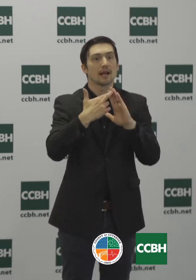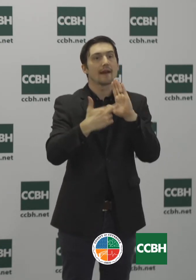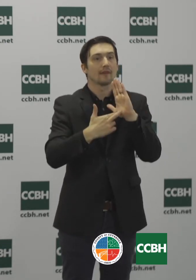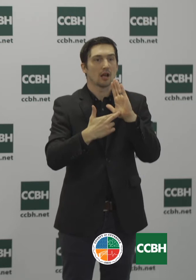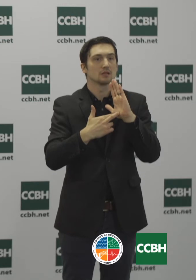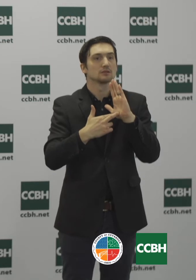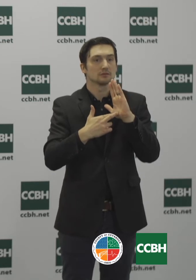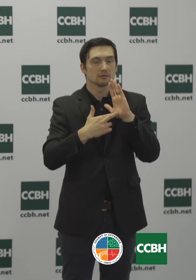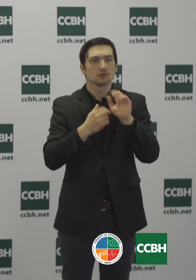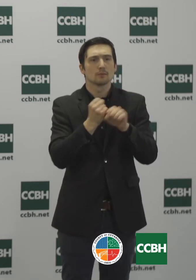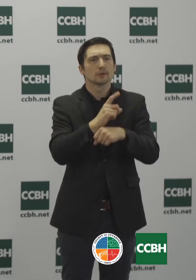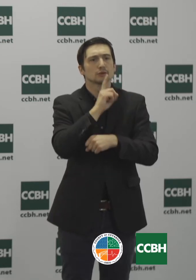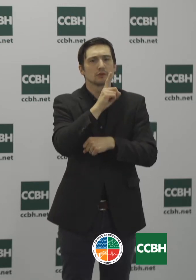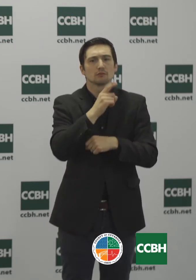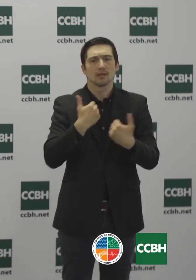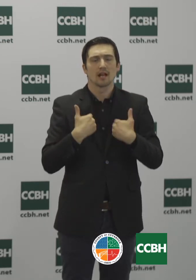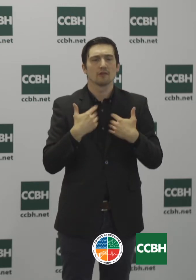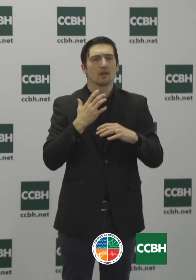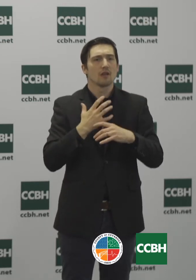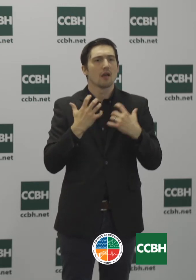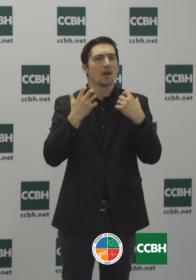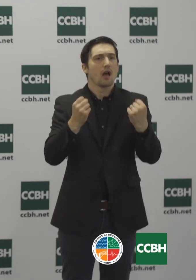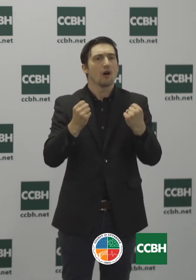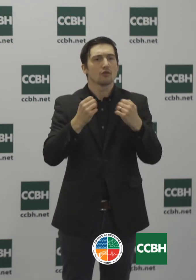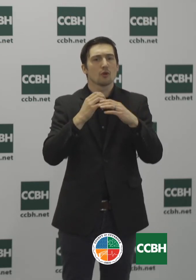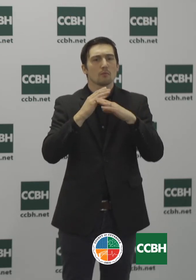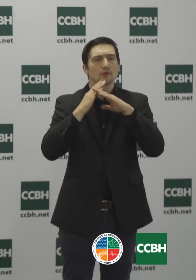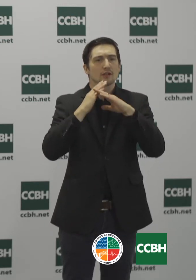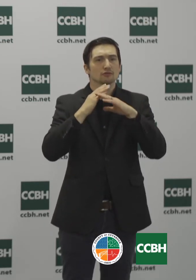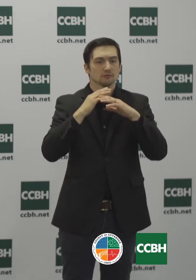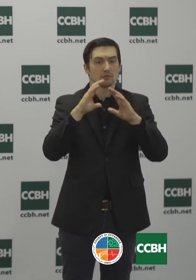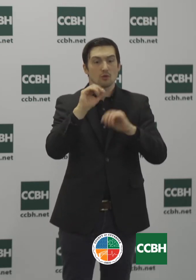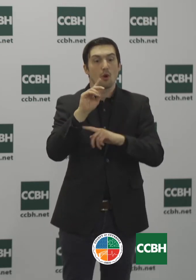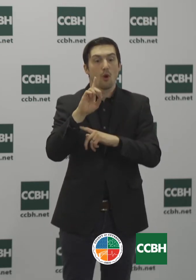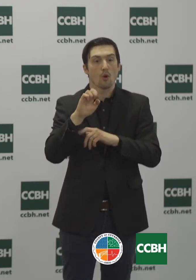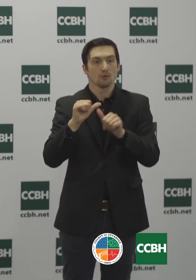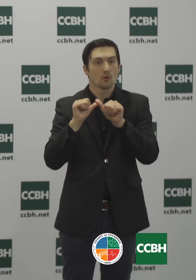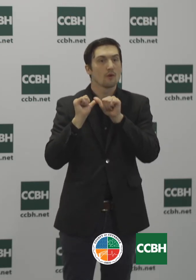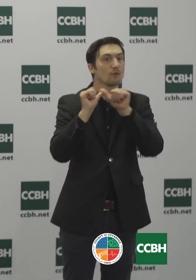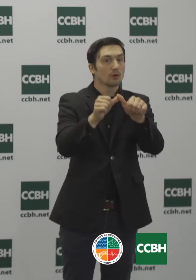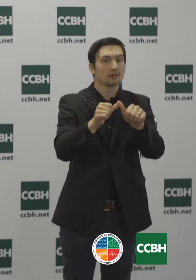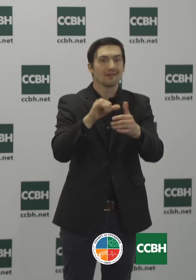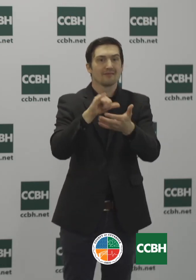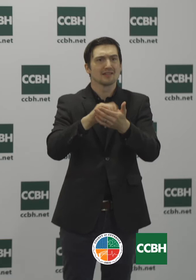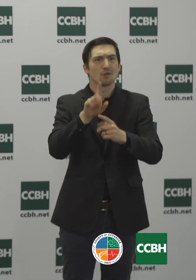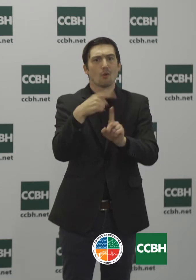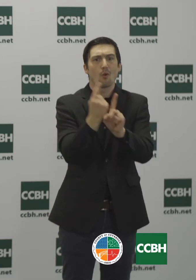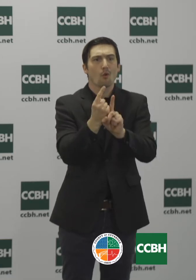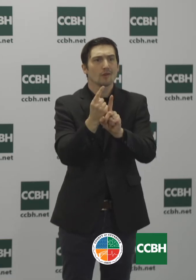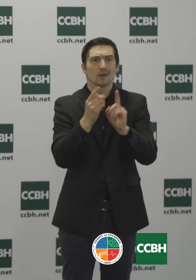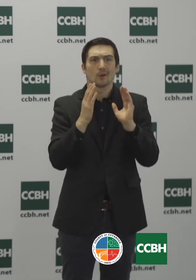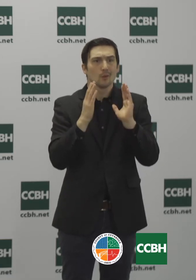that understood health protection code for our community going forward. It is the only way forward.